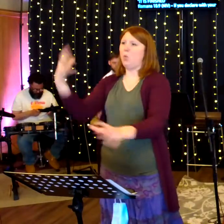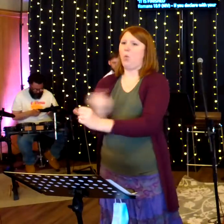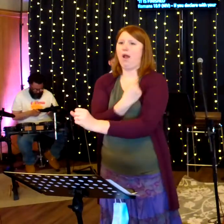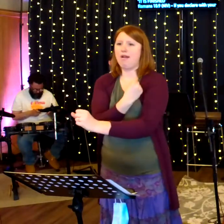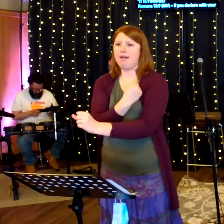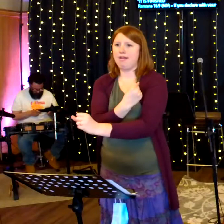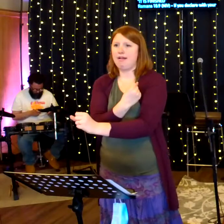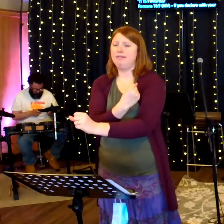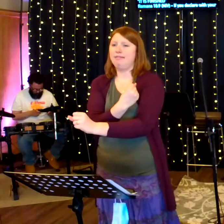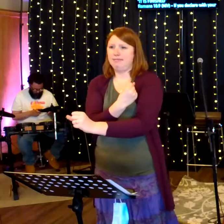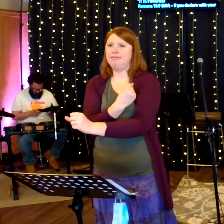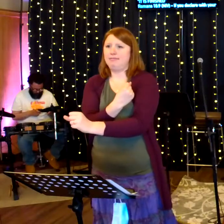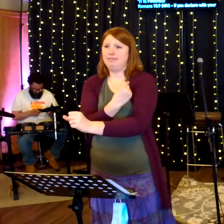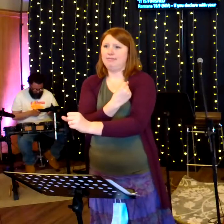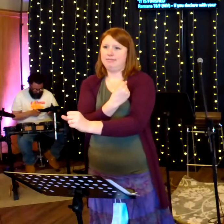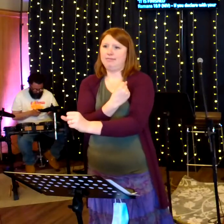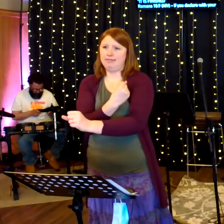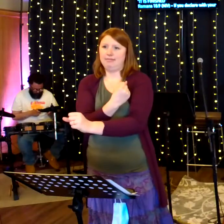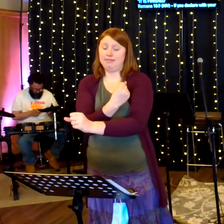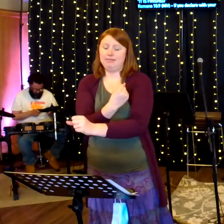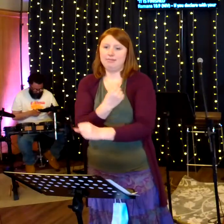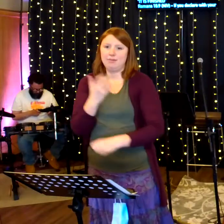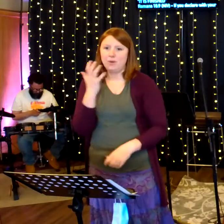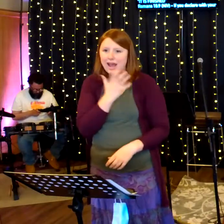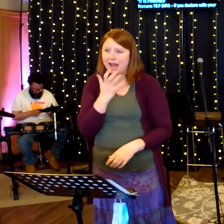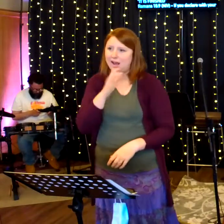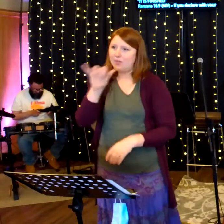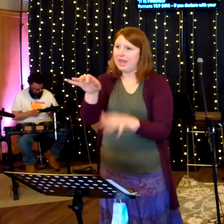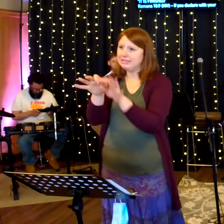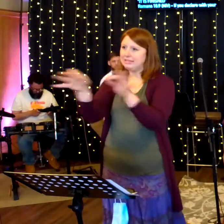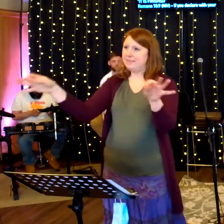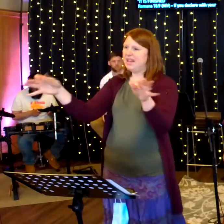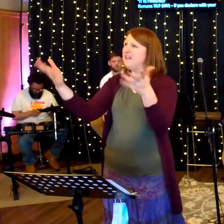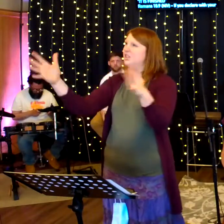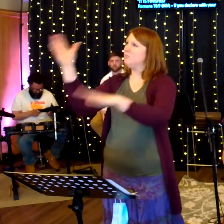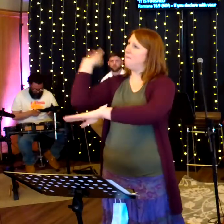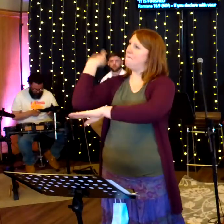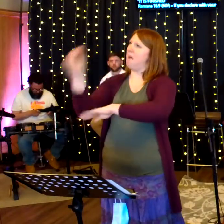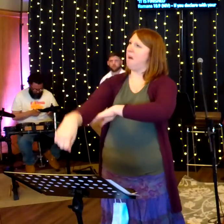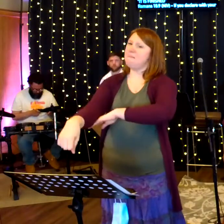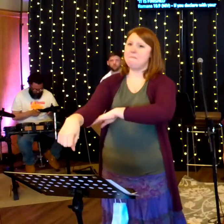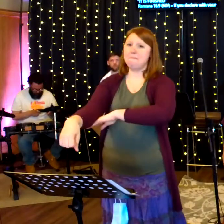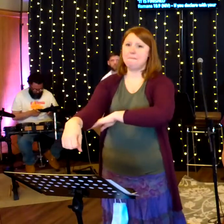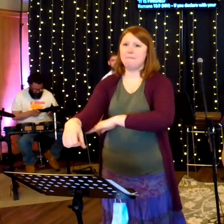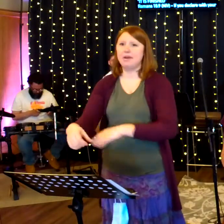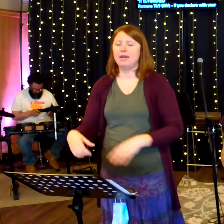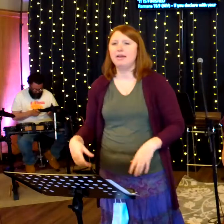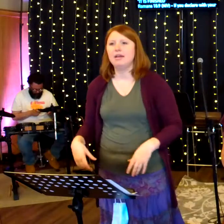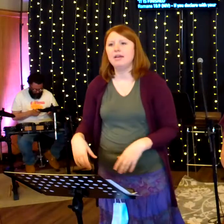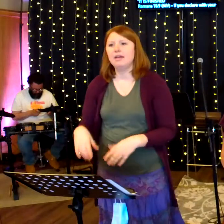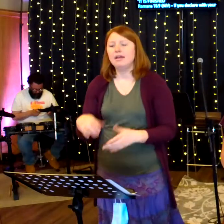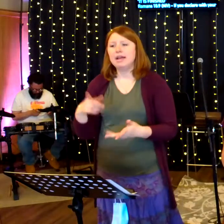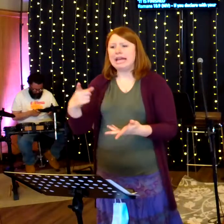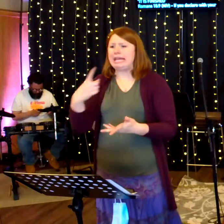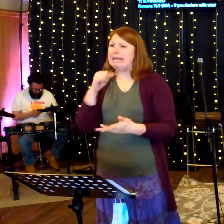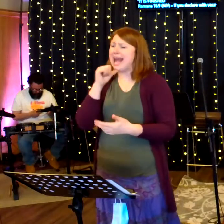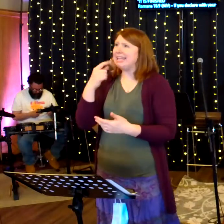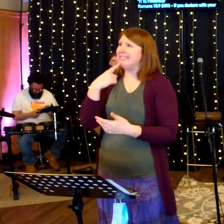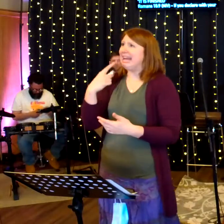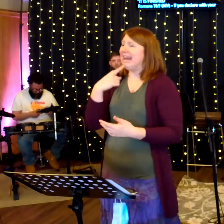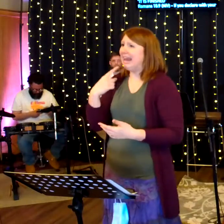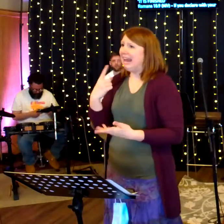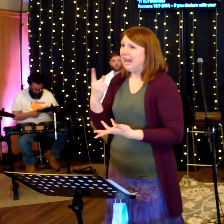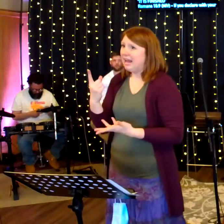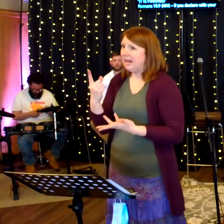And this is a simple but incredibly powerful statement, because he's not just giving commentary on how long he has to live here on earth.